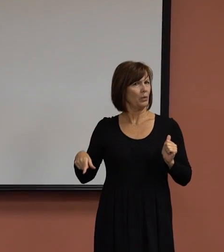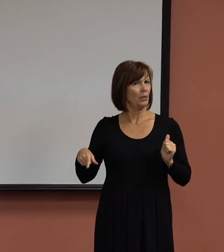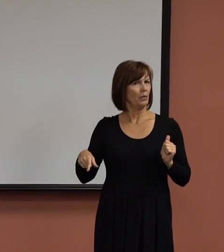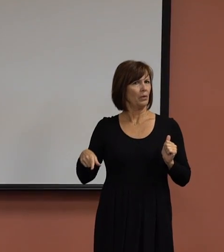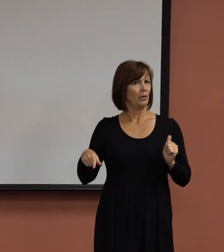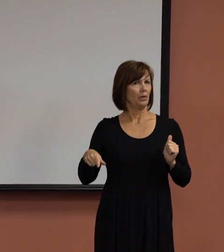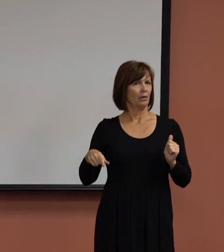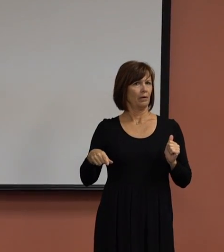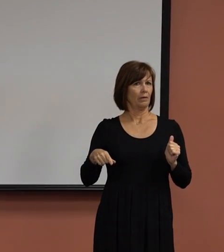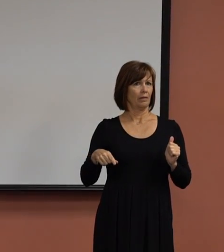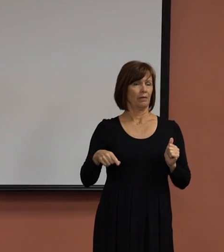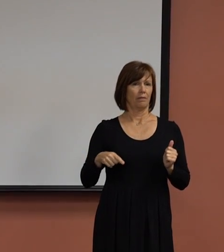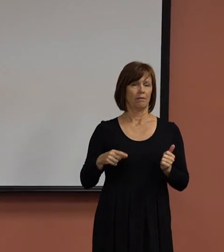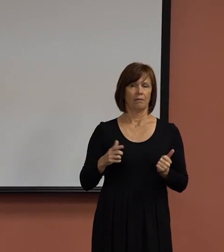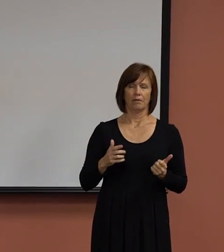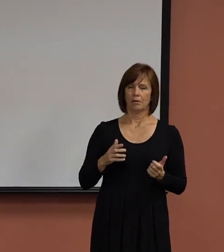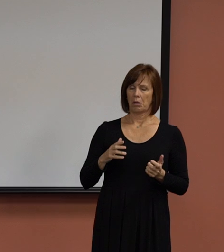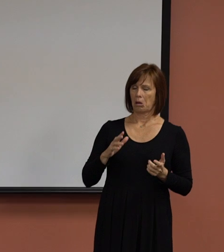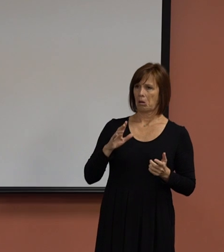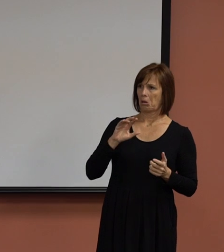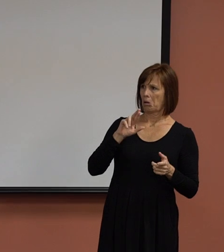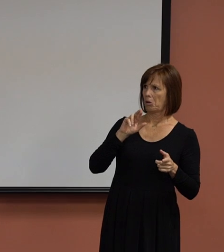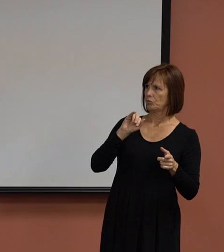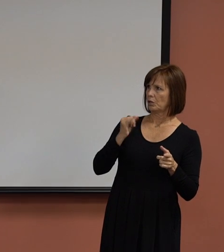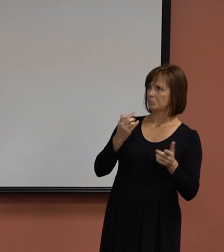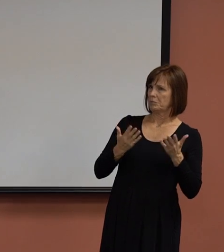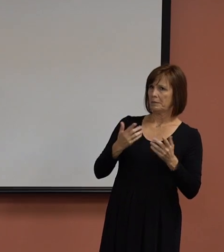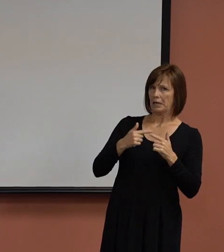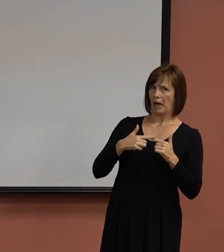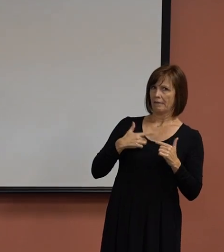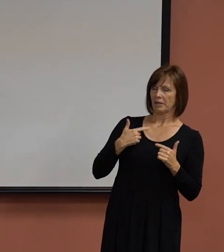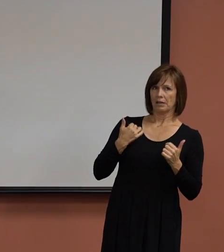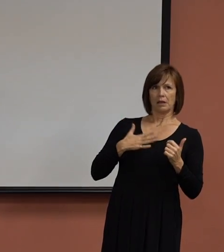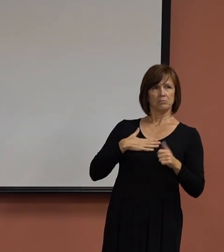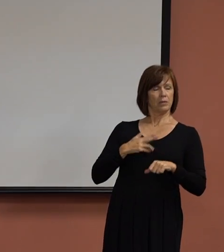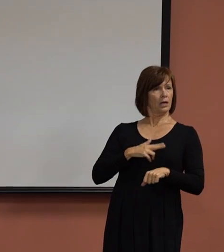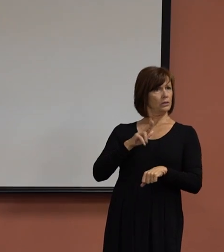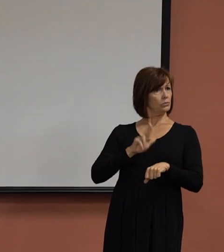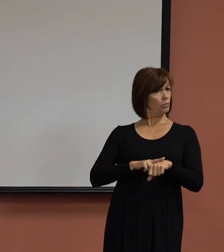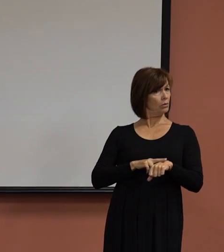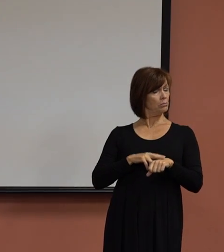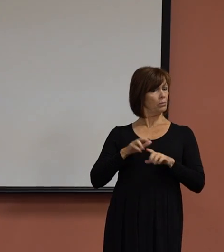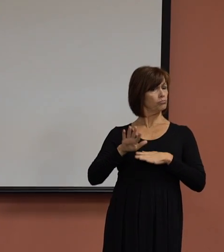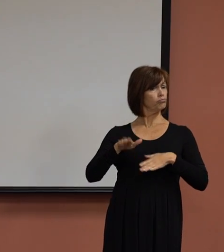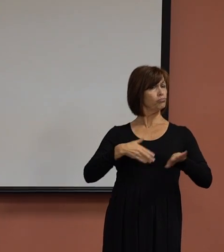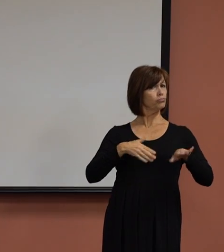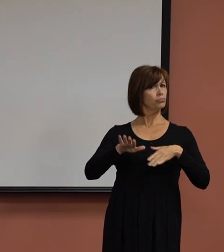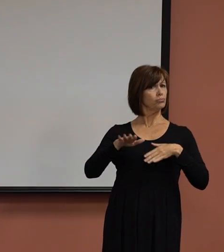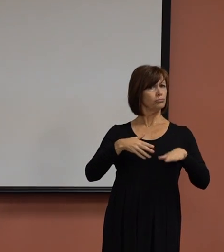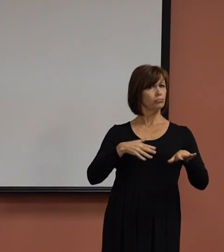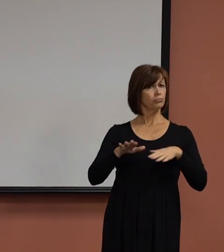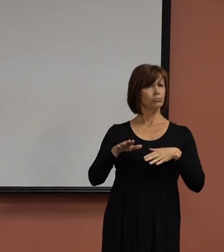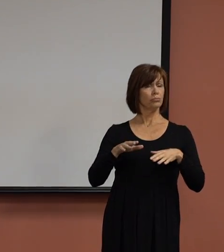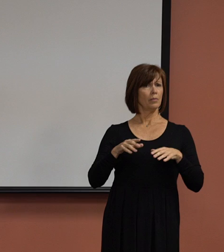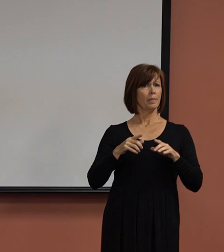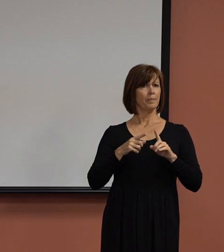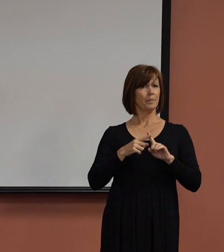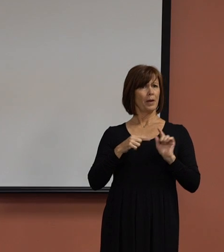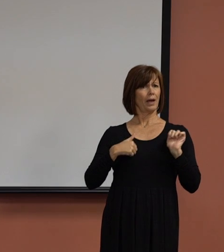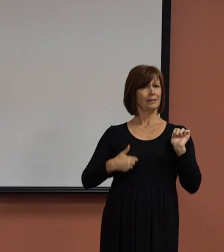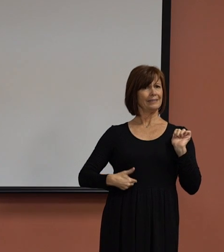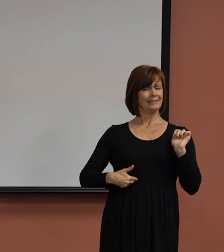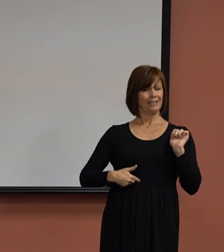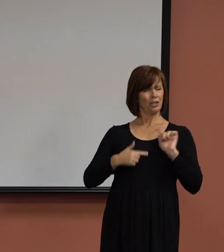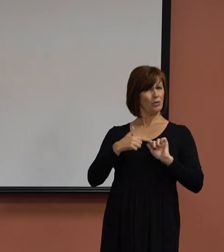and maybe I'm thinking I'm going at my normal pace, maybe slowing down. But I guess I would equate it to like synchronized swimming. It's like